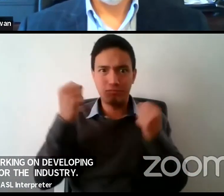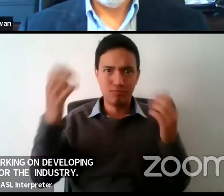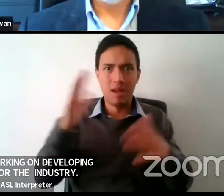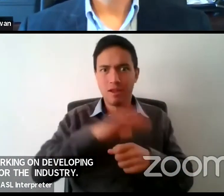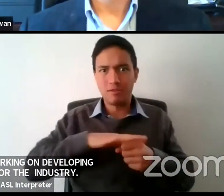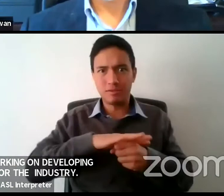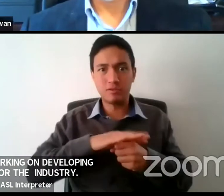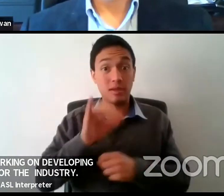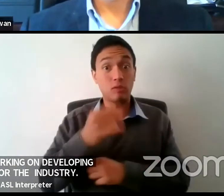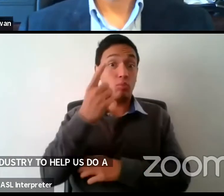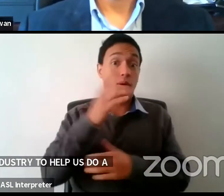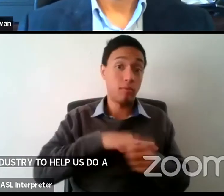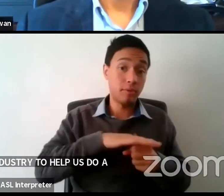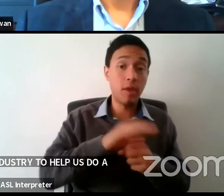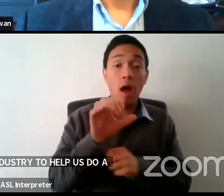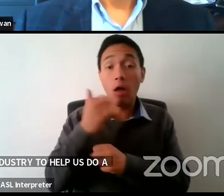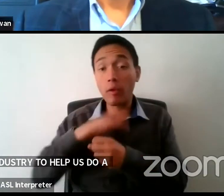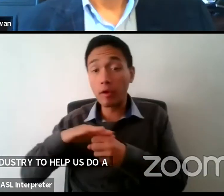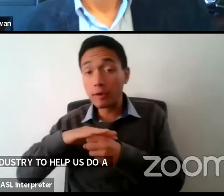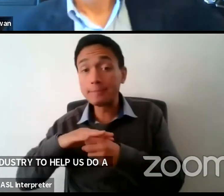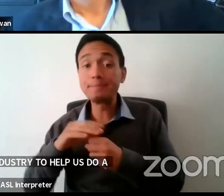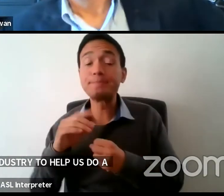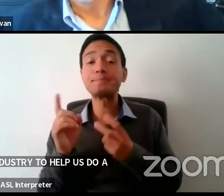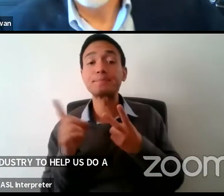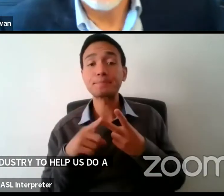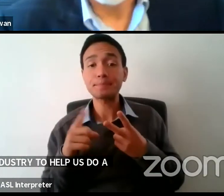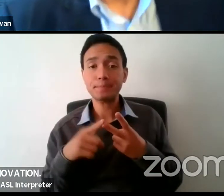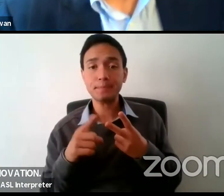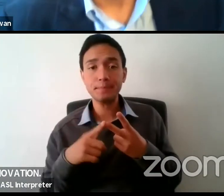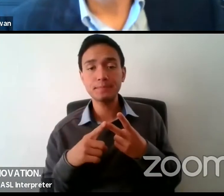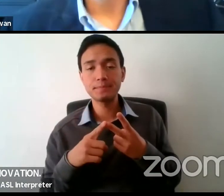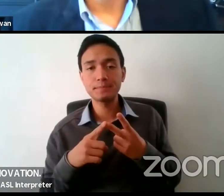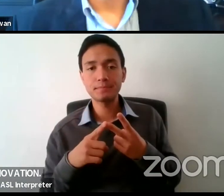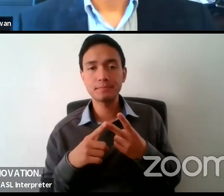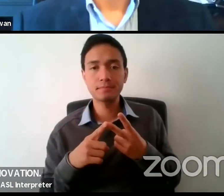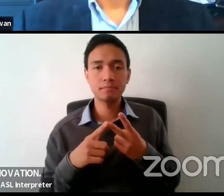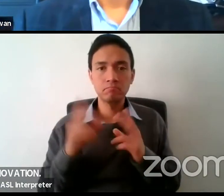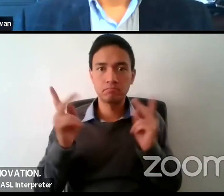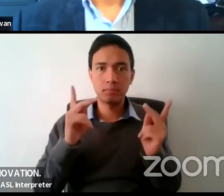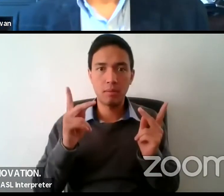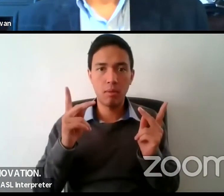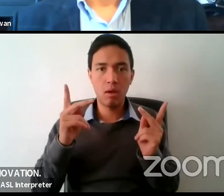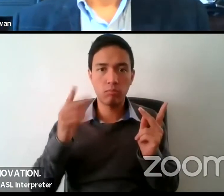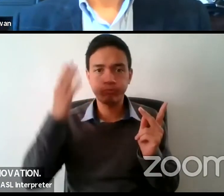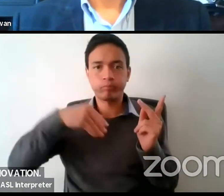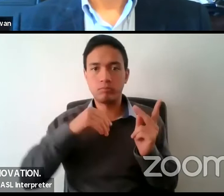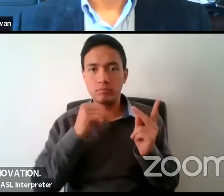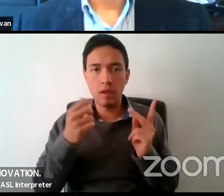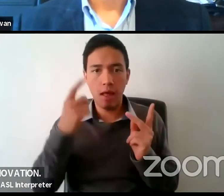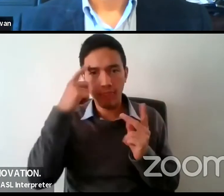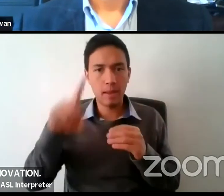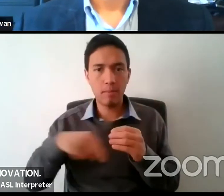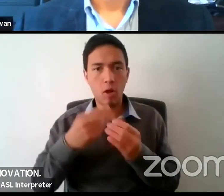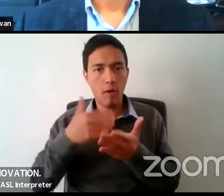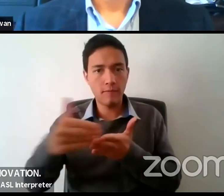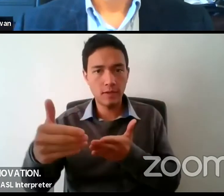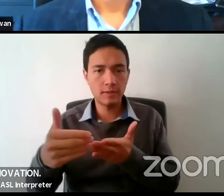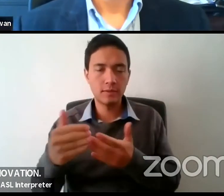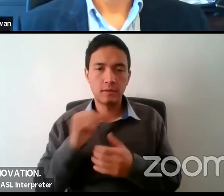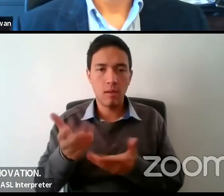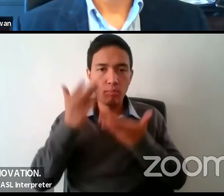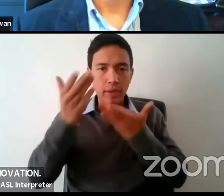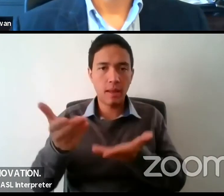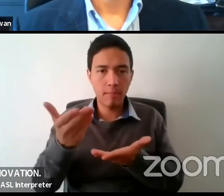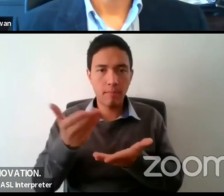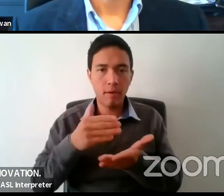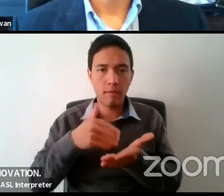area of innovation. I think the other, and this is one that isn't necessarily thought about or brought up in a lot of these forums, but a lot of the